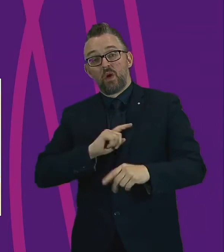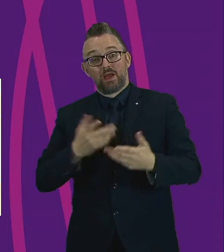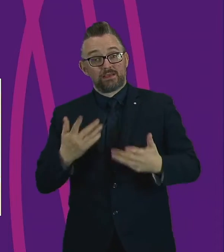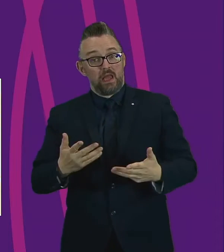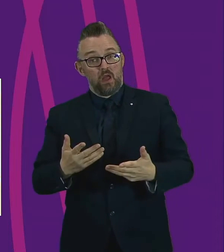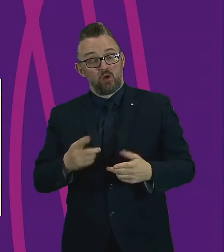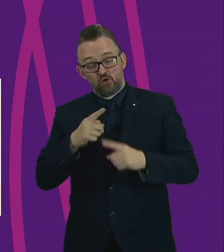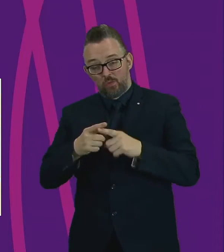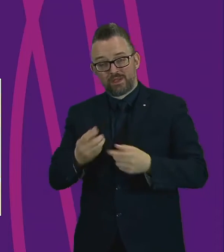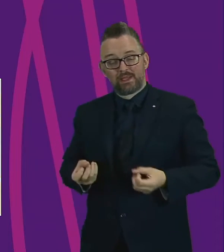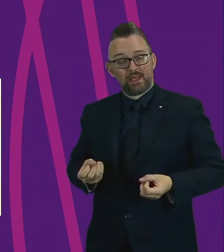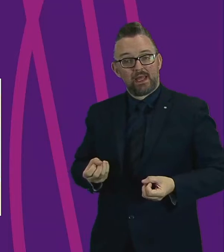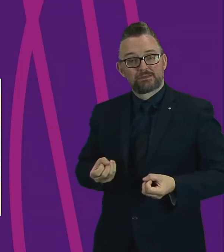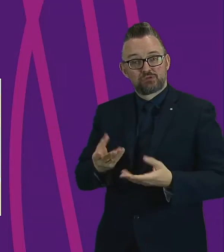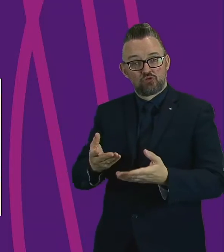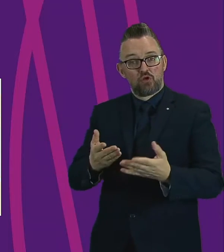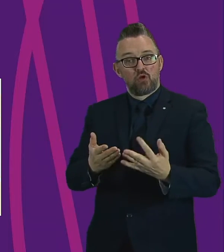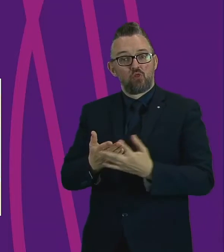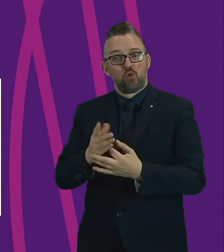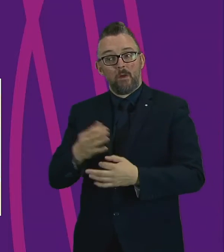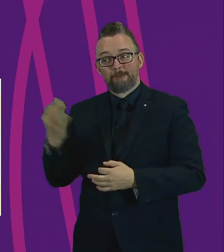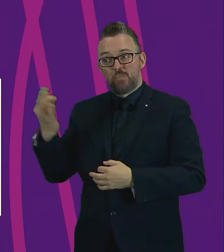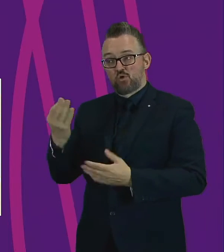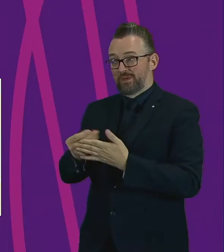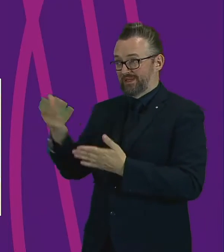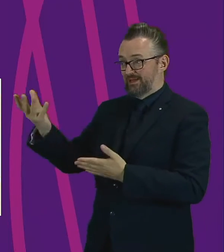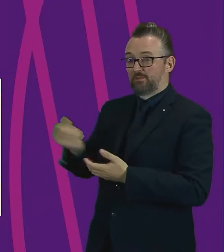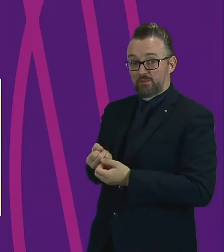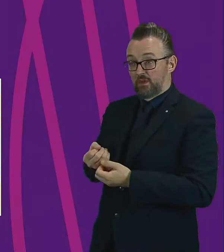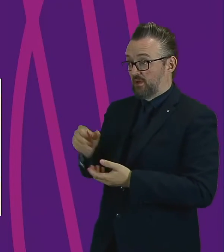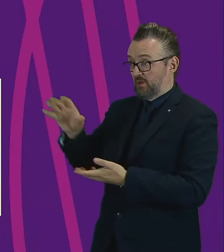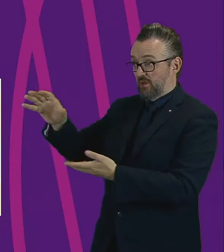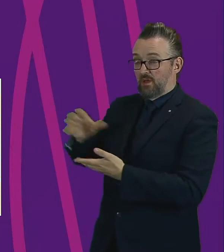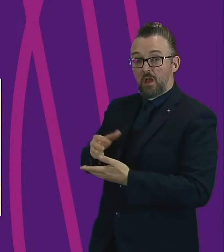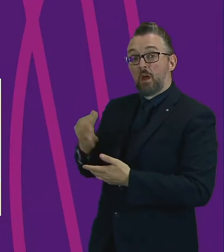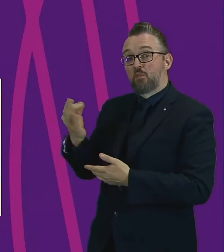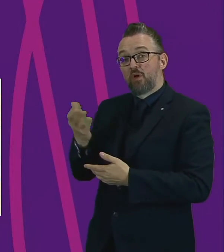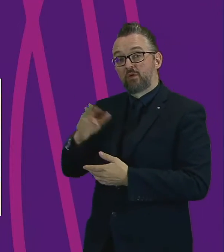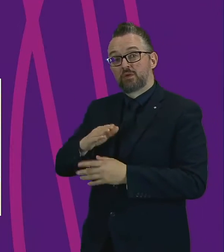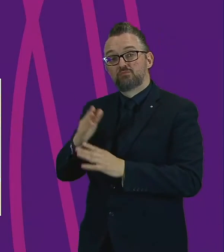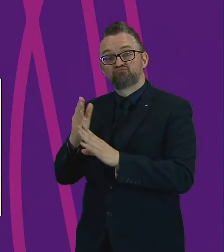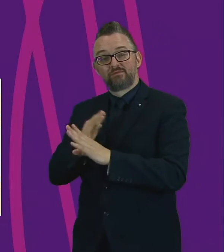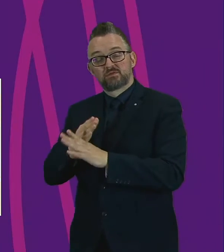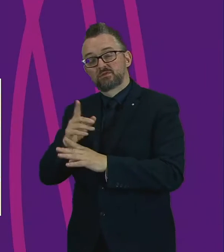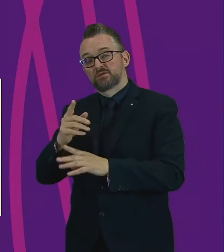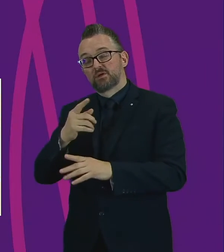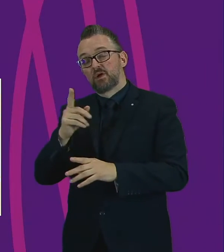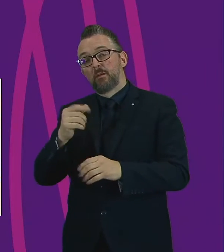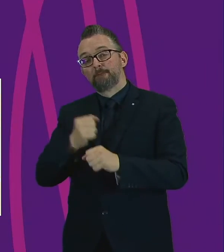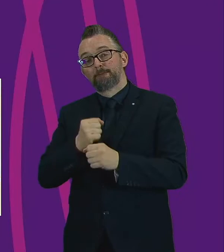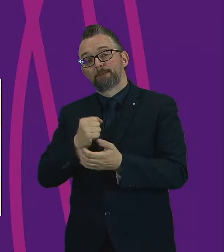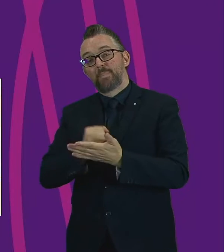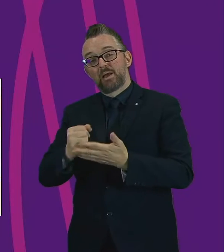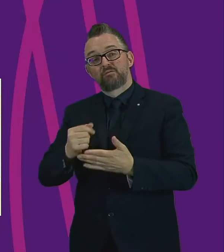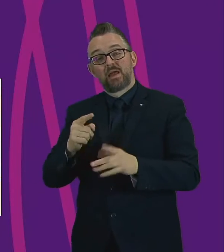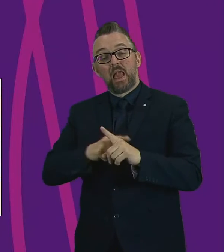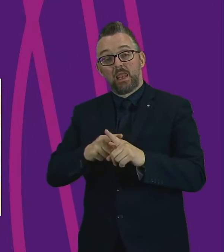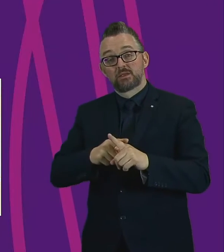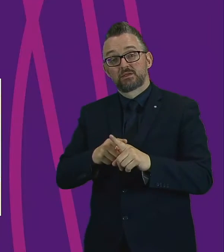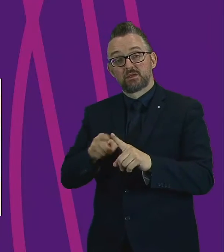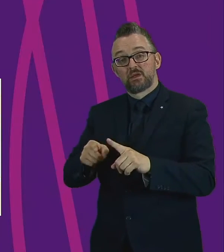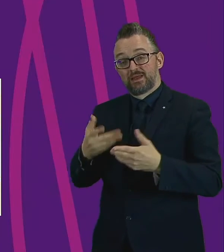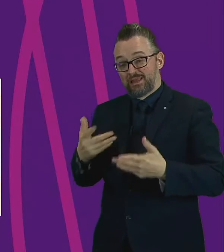expenditure is being met through borrowing, and not just borrowing from the private sector. The Bank of England is engaged in a process